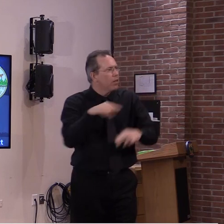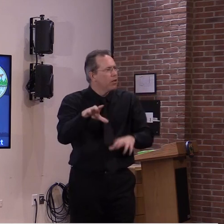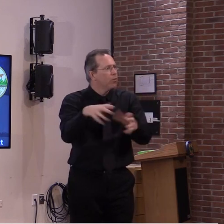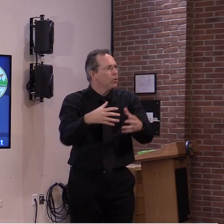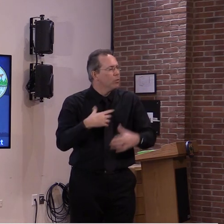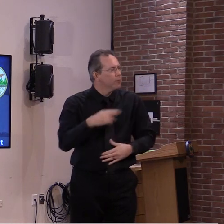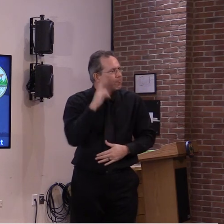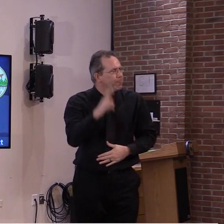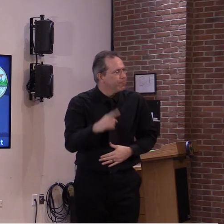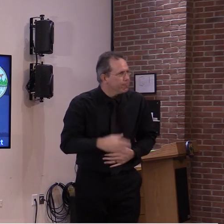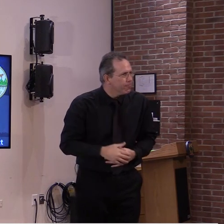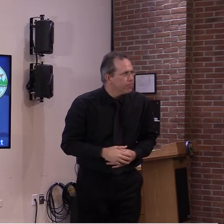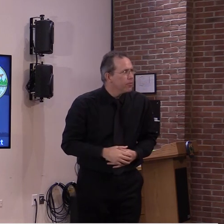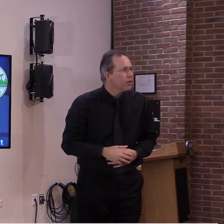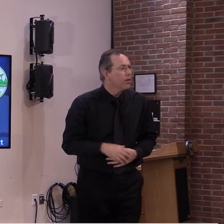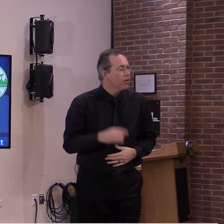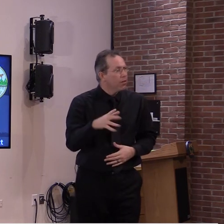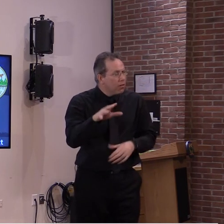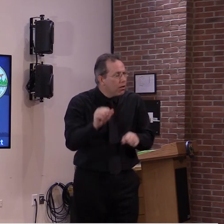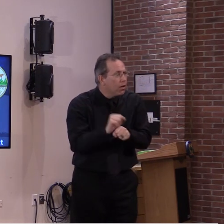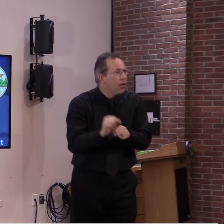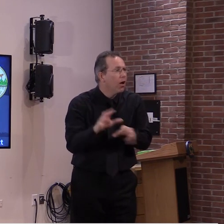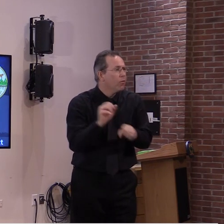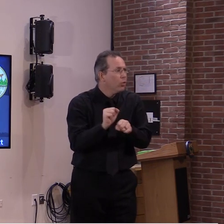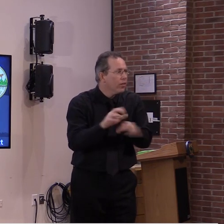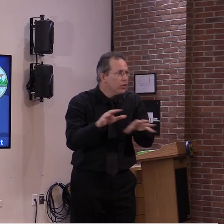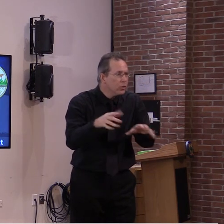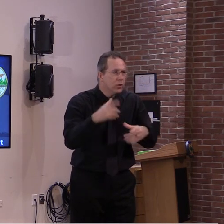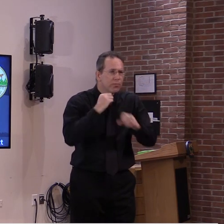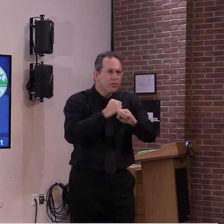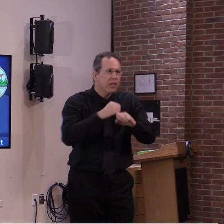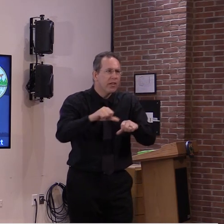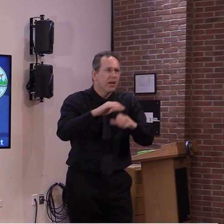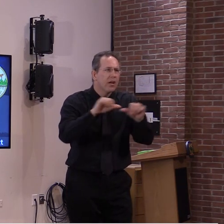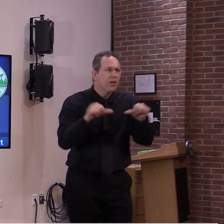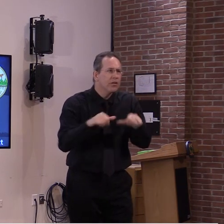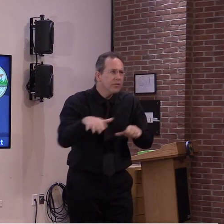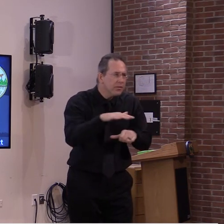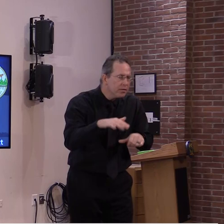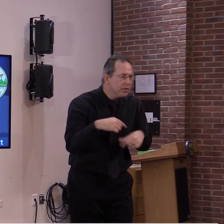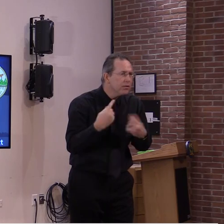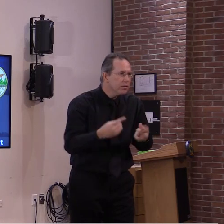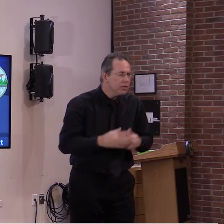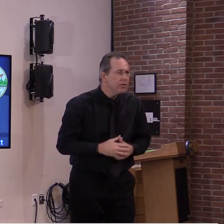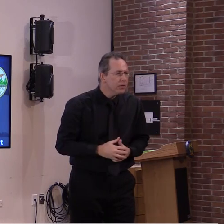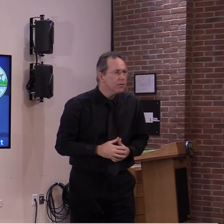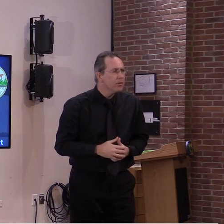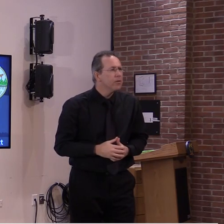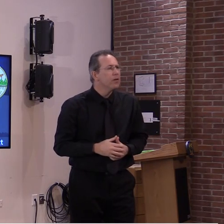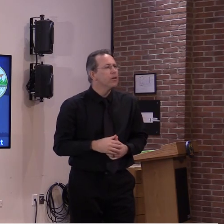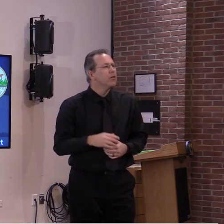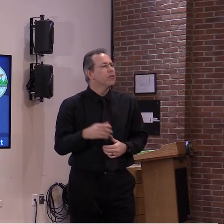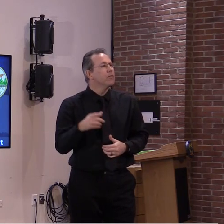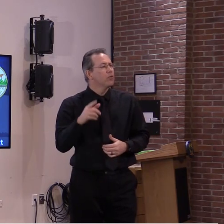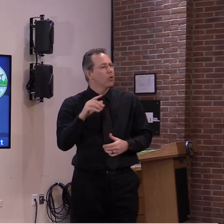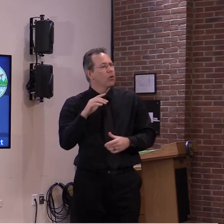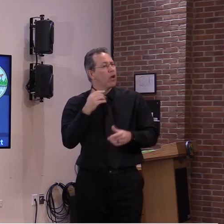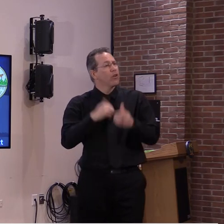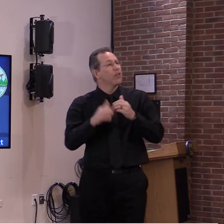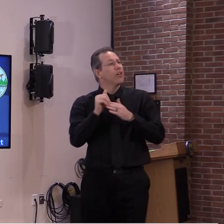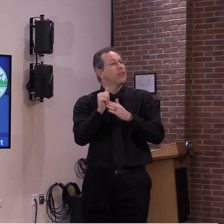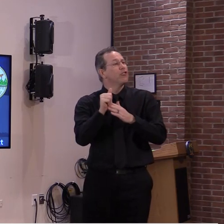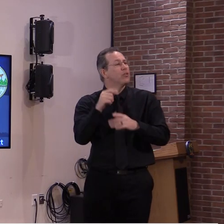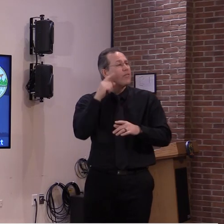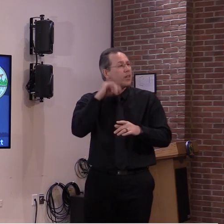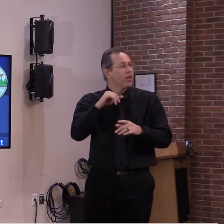we have a lot of work to do in that area, but under the leadership of Commissioner Sherling, we look forward